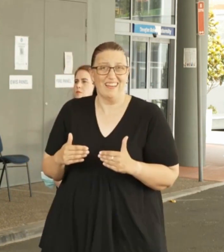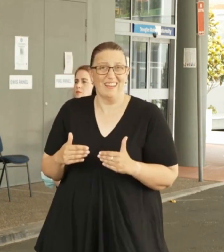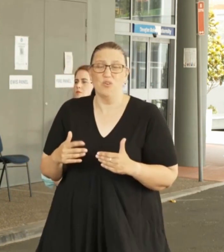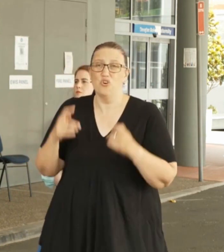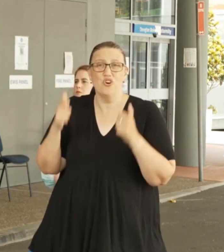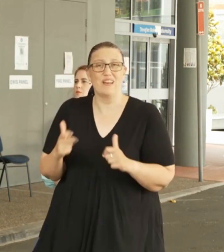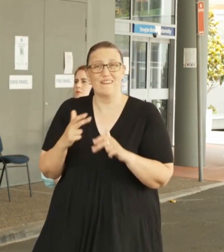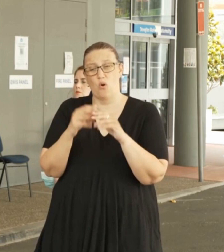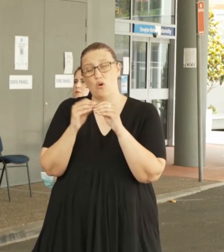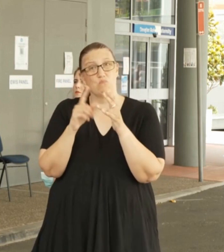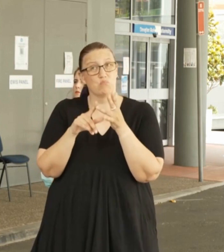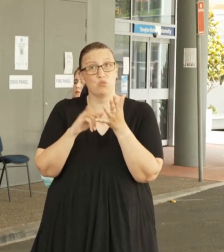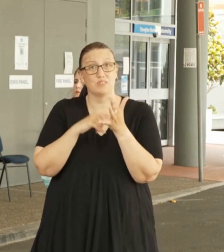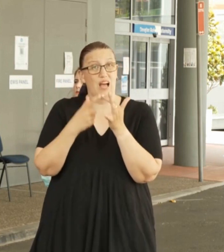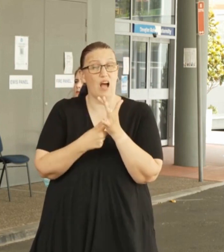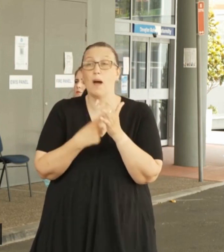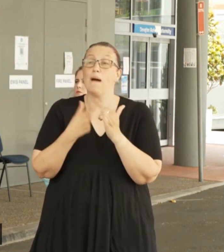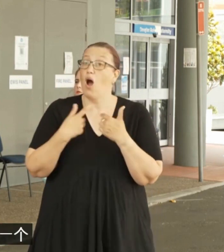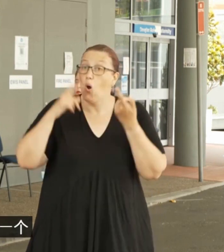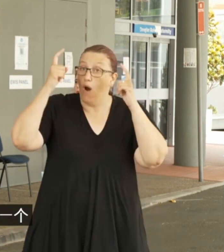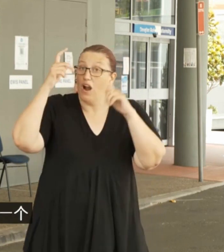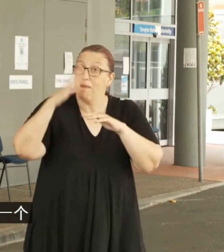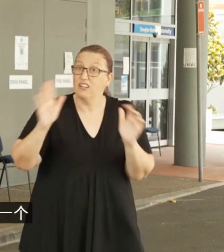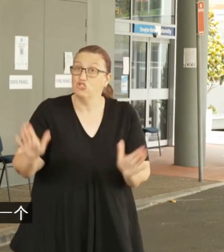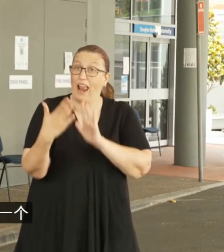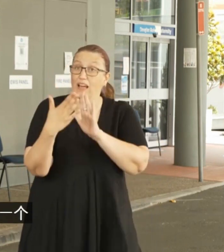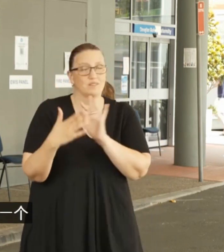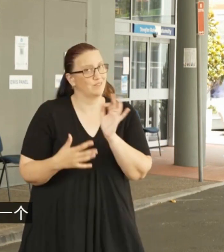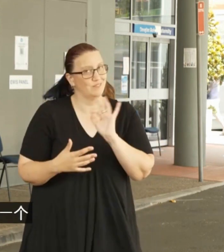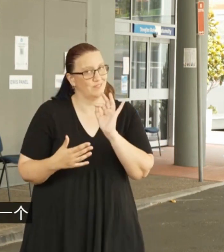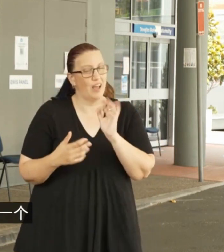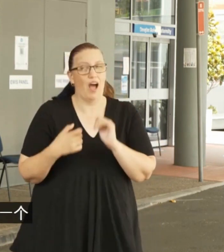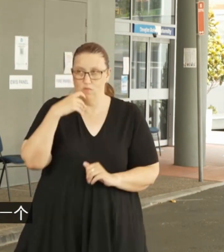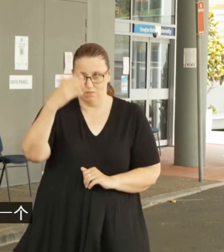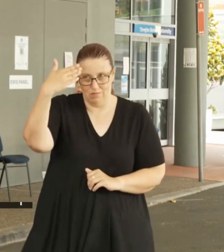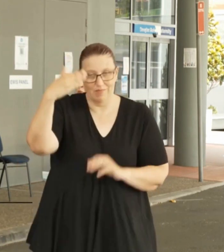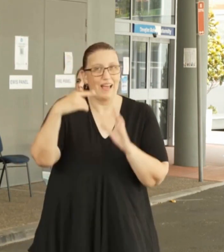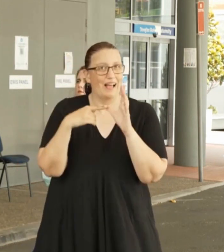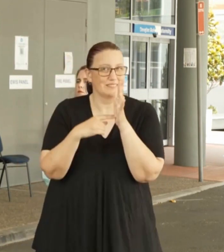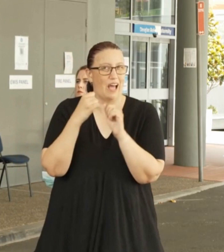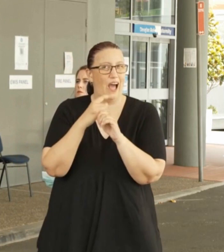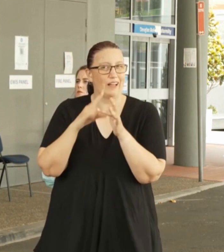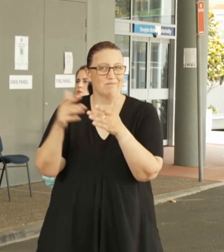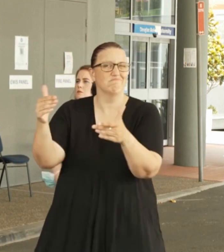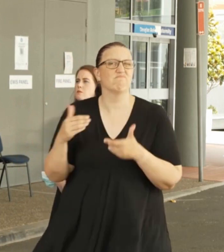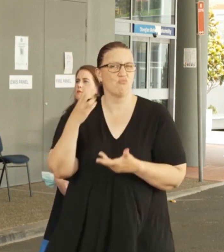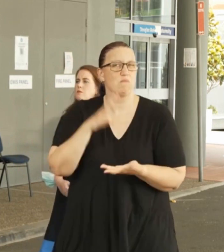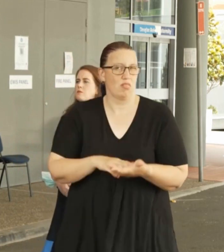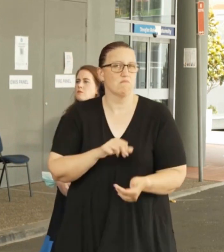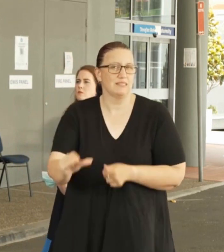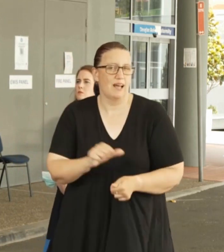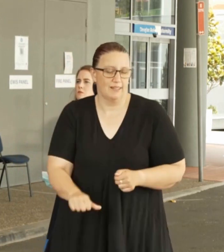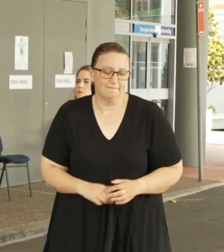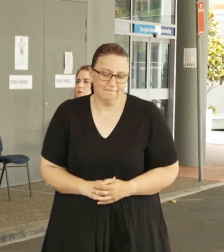to see us at least face up to. In other words, I'd like to see ATAGI shorten the period. New South Wales Health at the moment has certainly